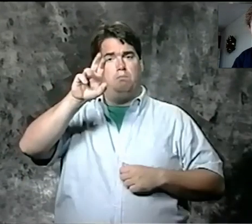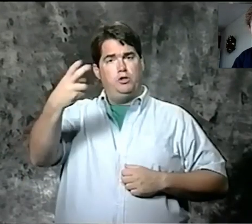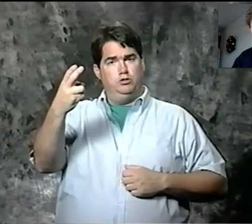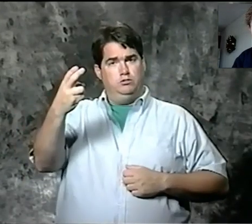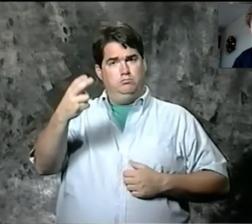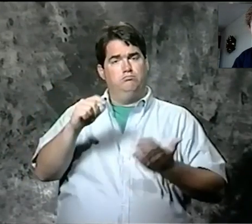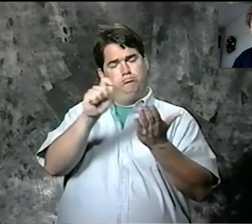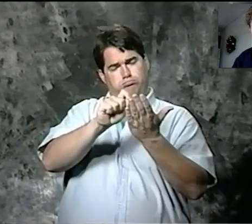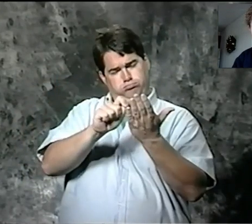note.